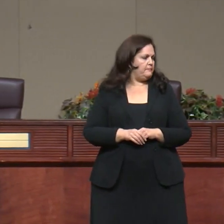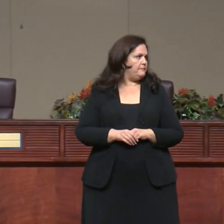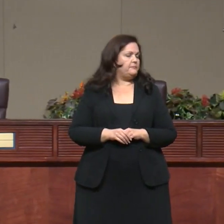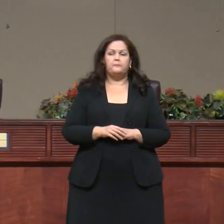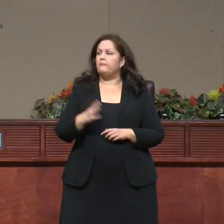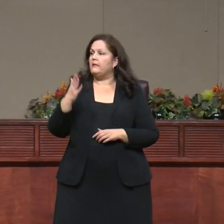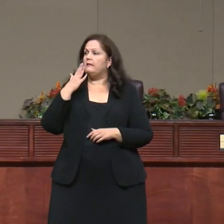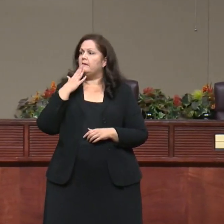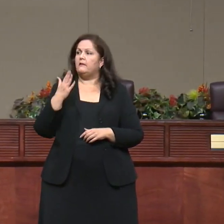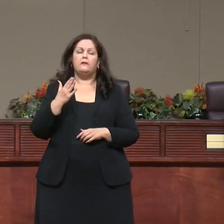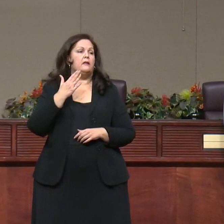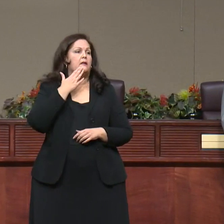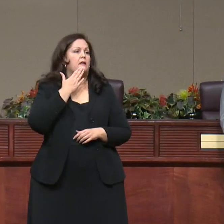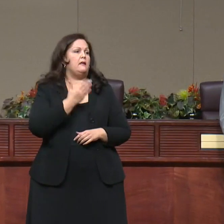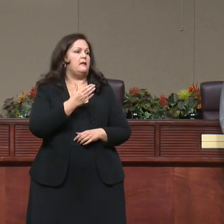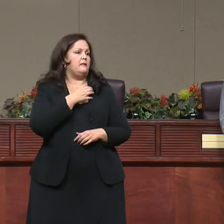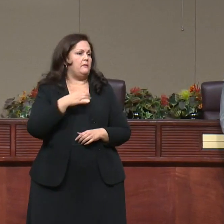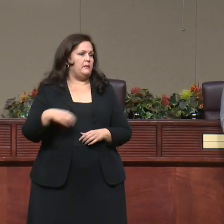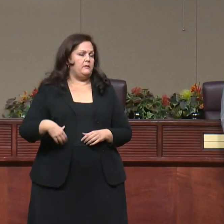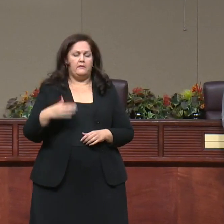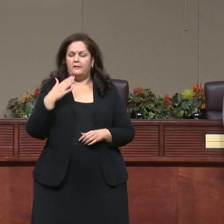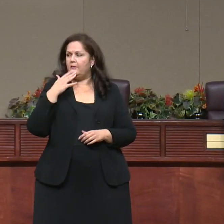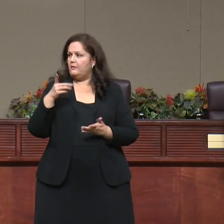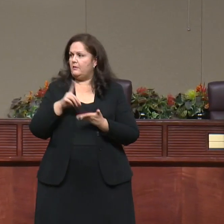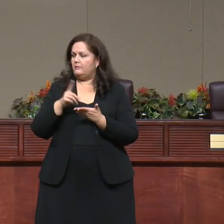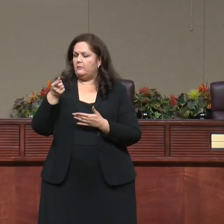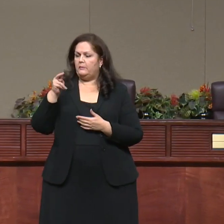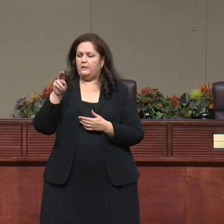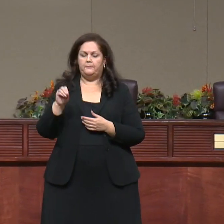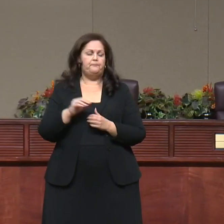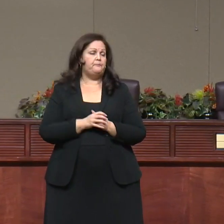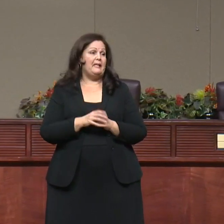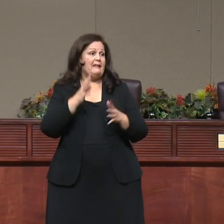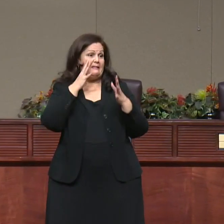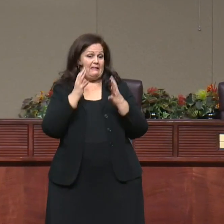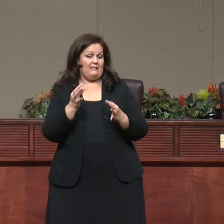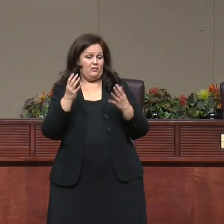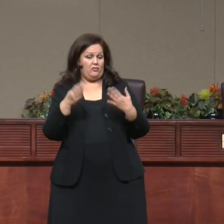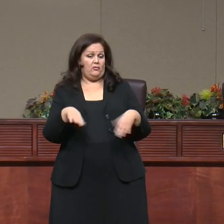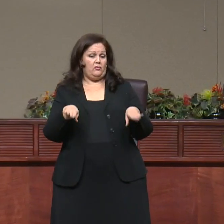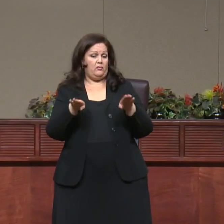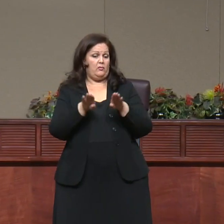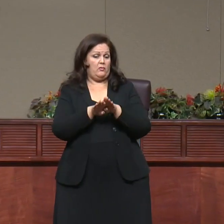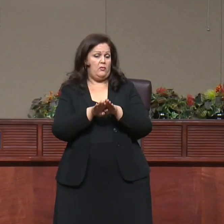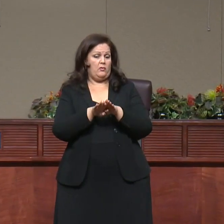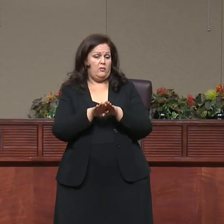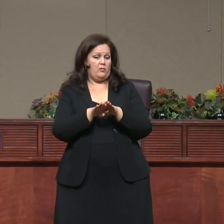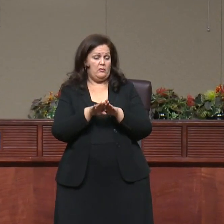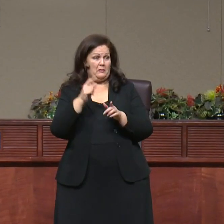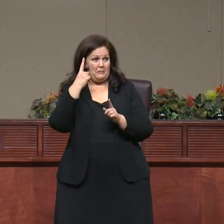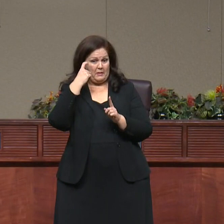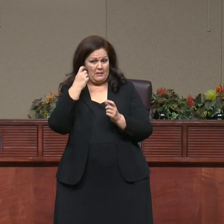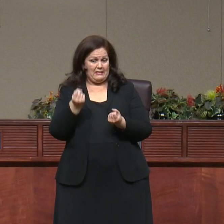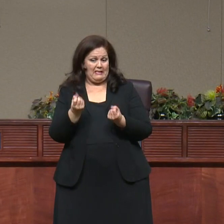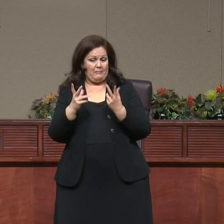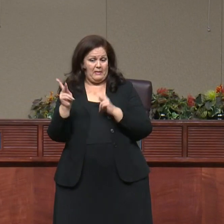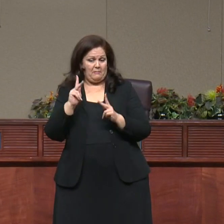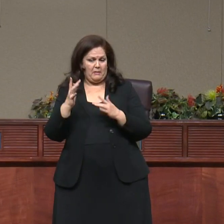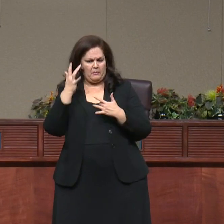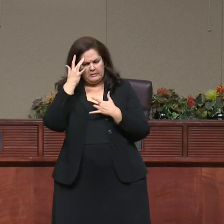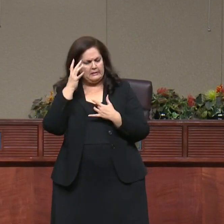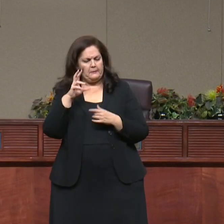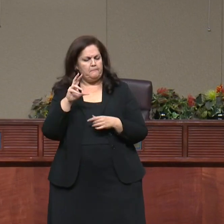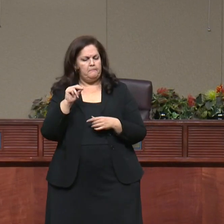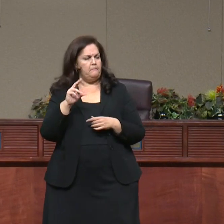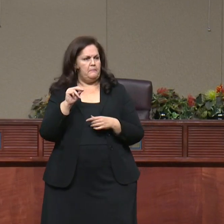Thank you. Thank you, Mayor. Thank you, Dr. Pino. The decision to close really wasn't around the number of cases, although it was